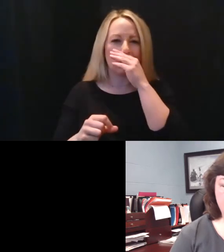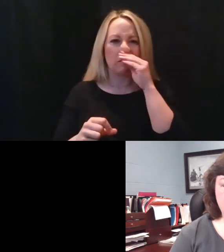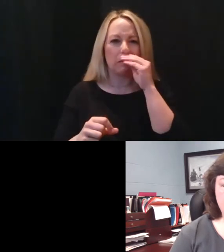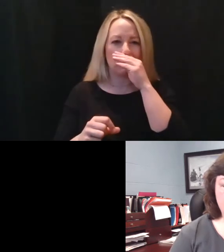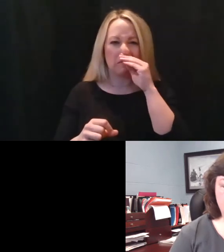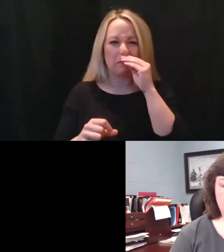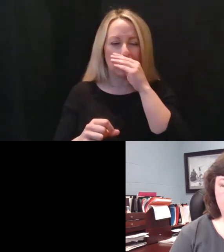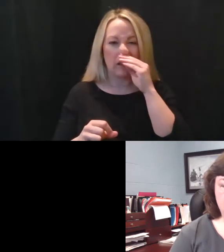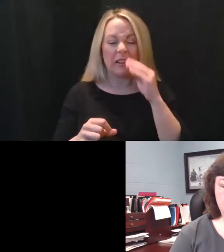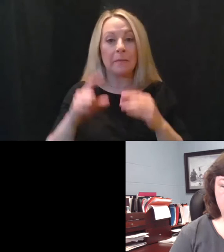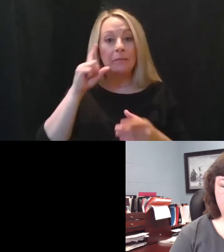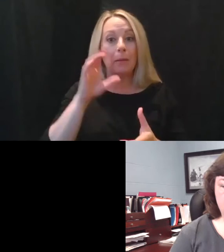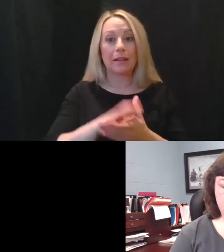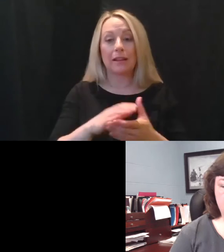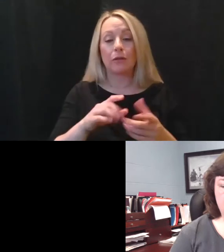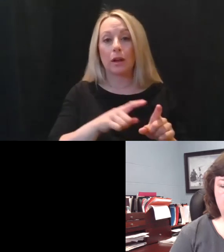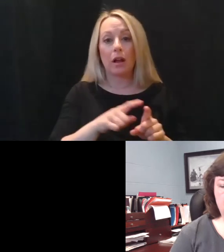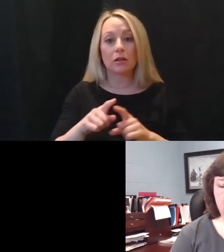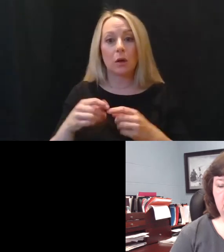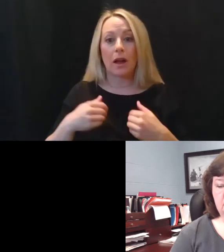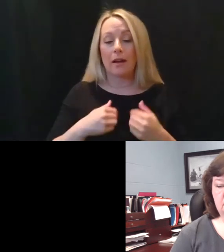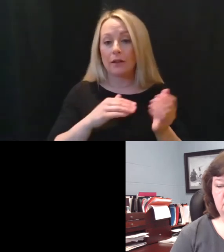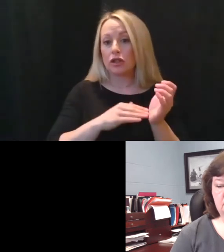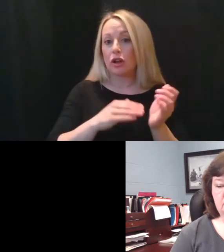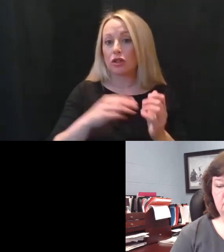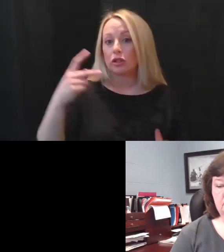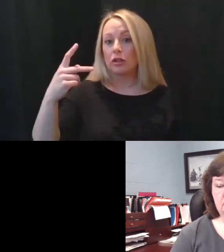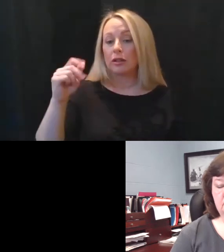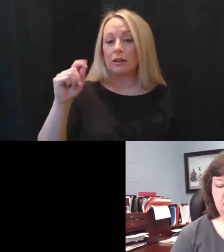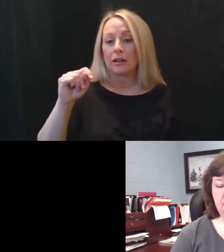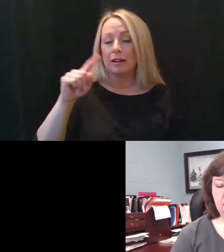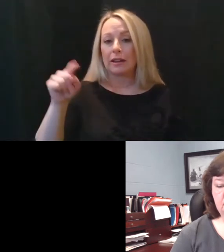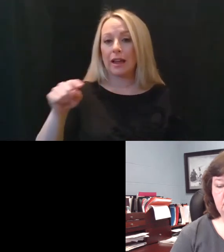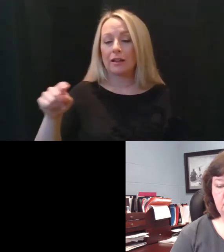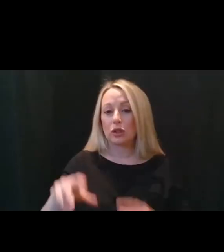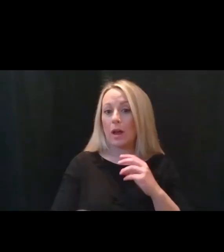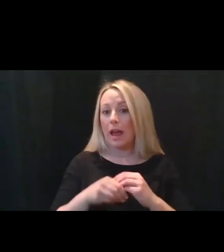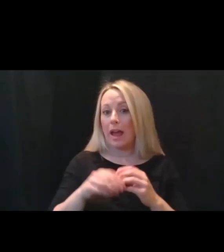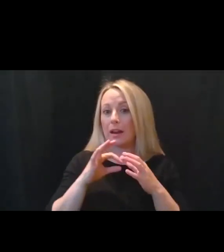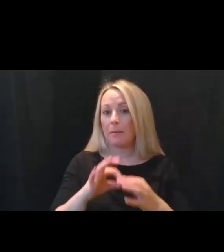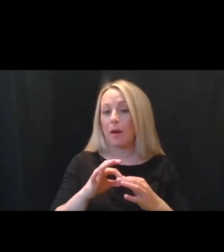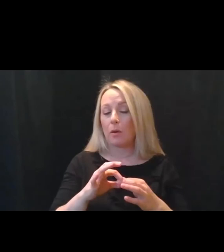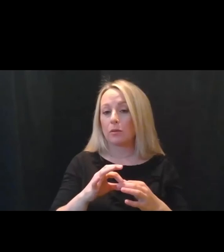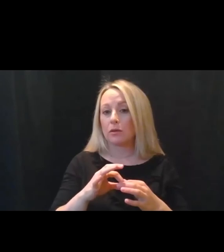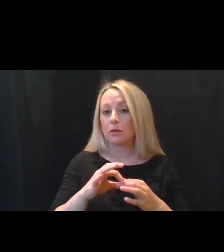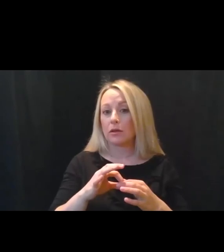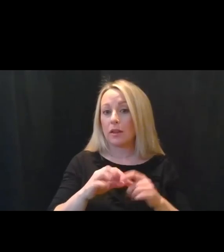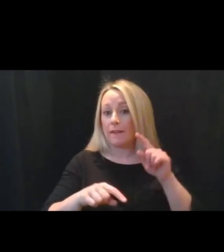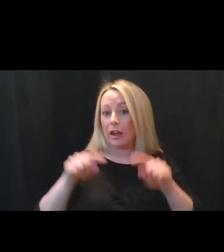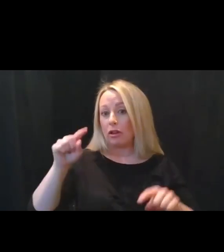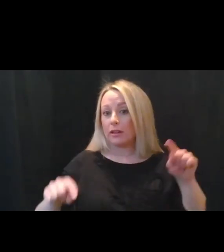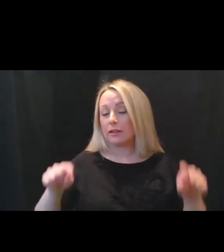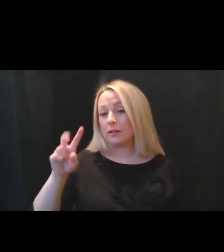I believe we also have Dr. Katz on the call. Dr. Katz, do you have anything to add about the variants there, if you're able to unmute?